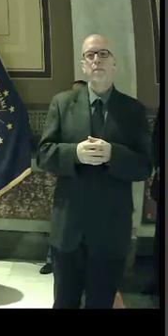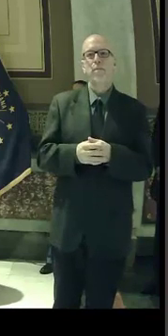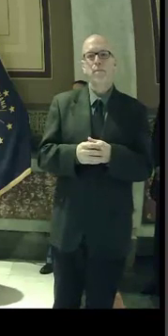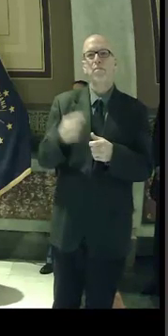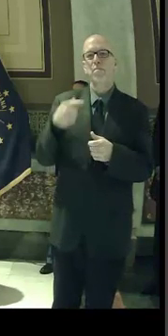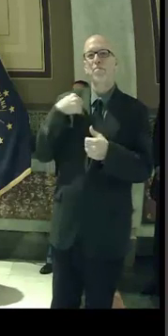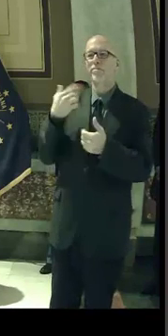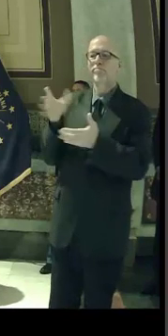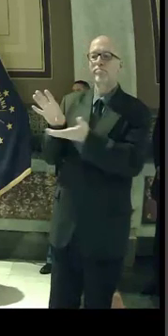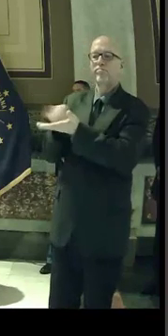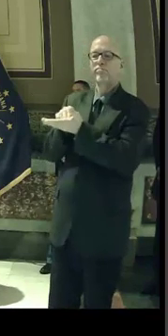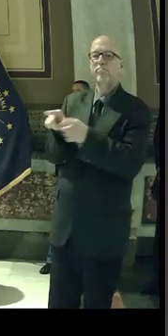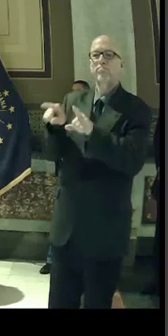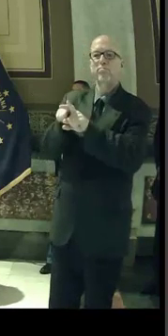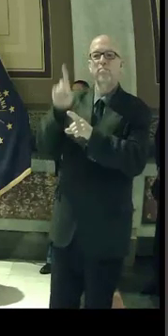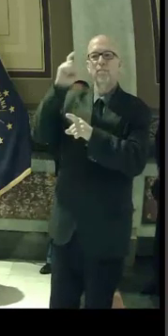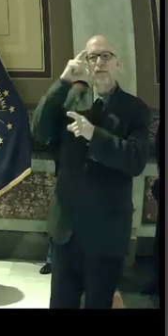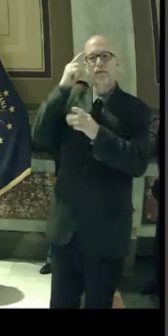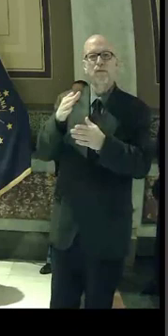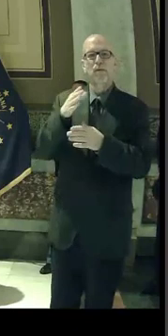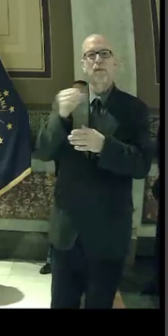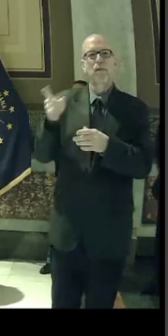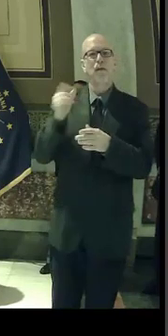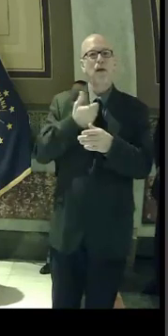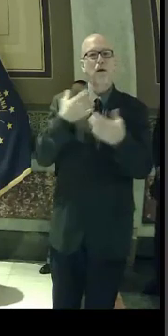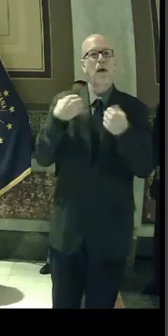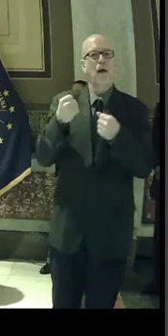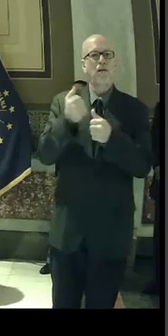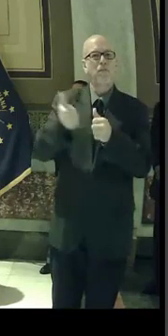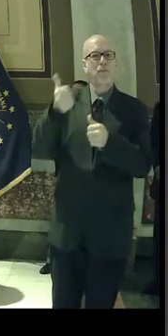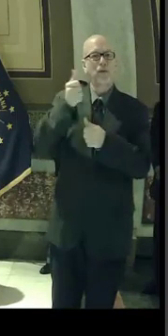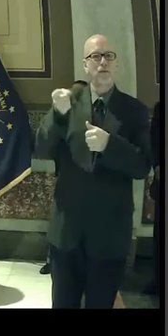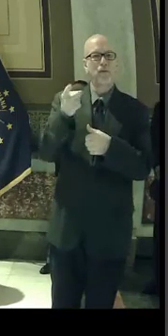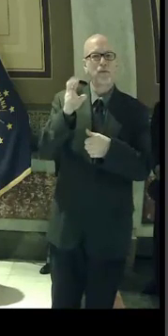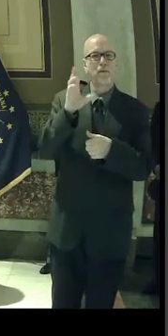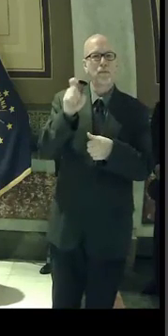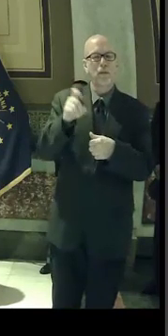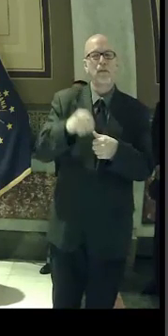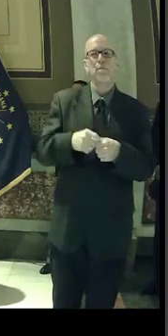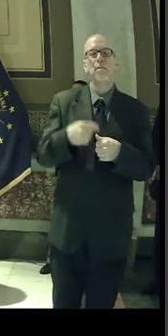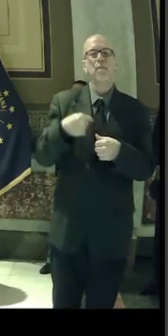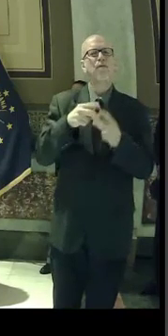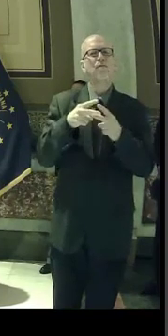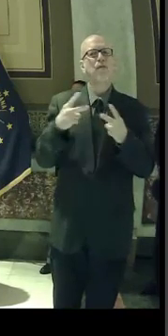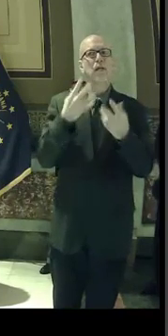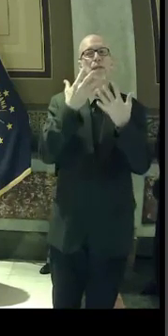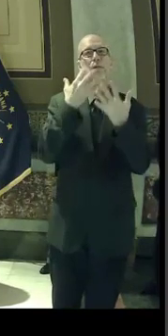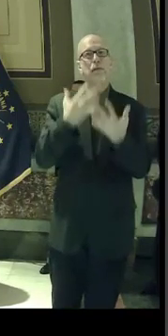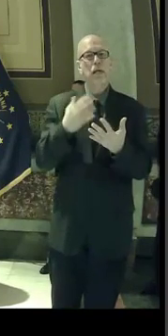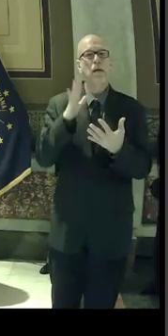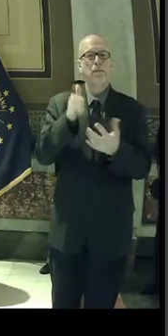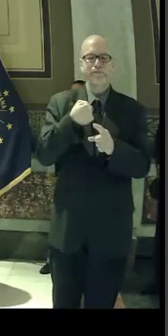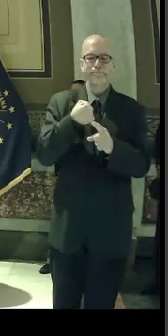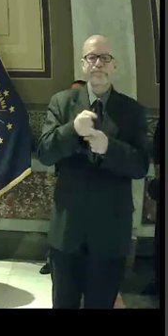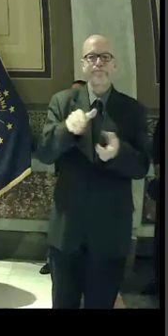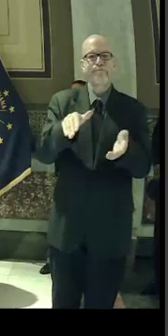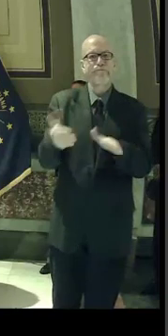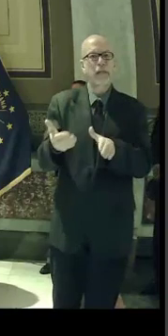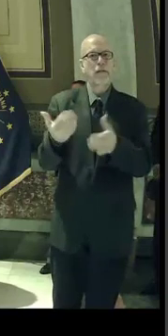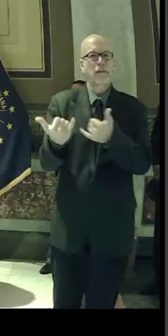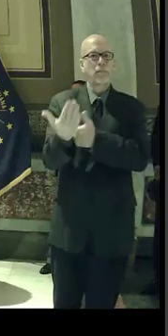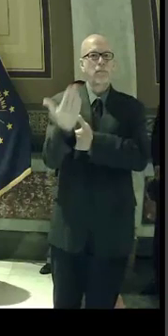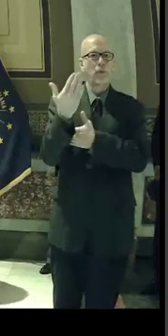what both the governor and our health commissioner, that I'm incredibly saddened by this loss of life.